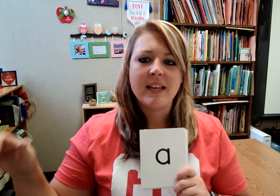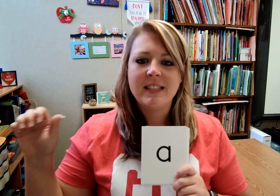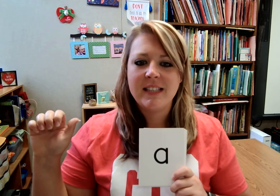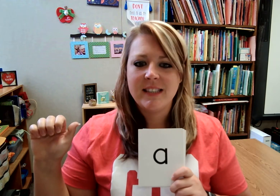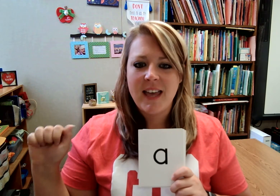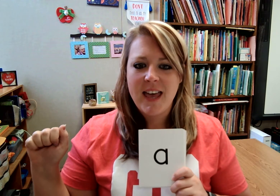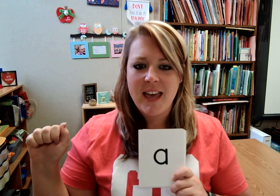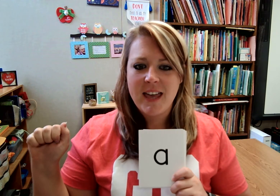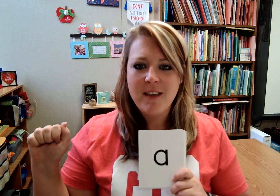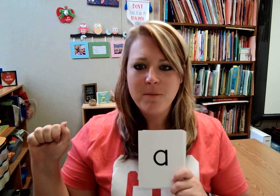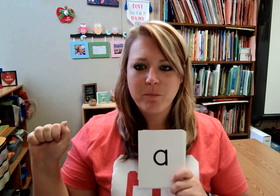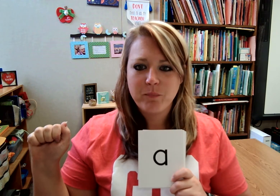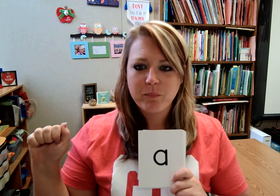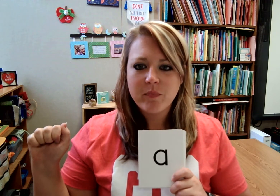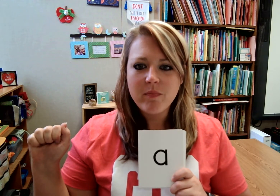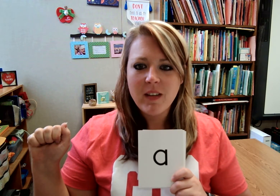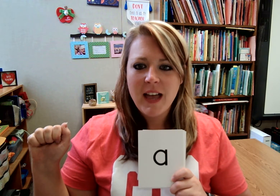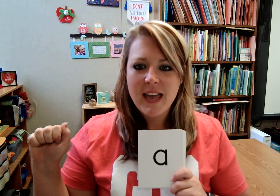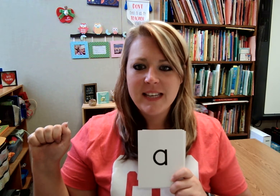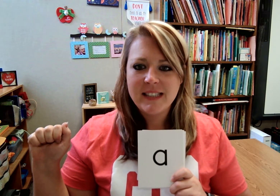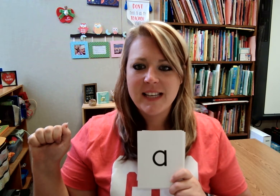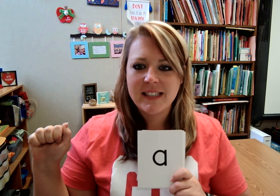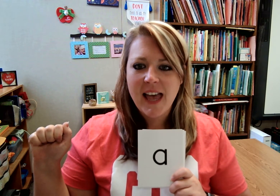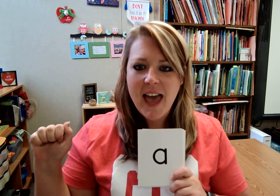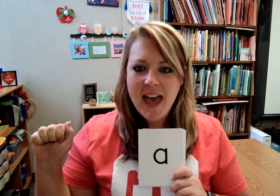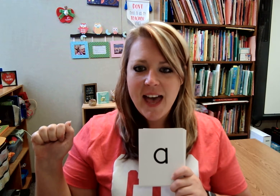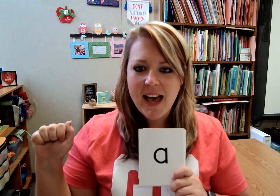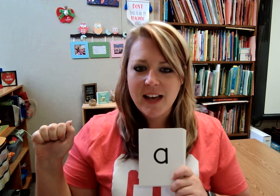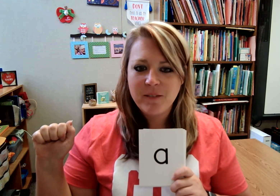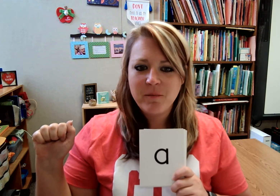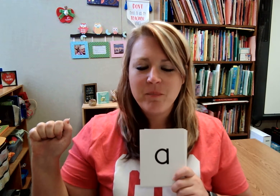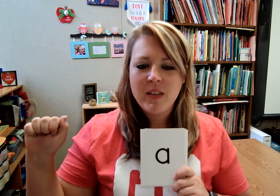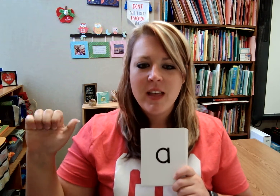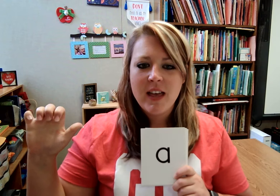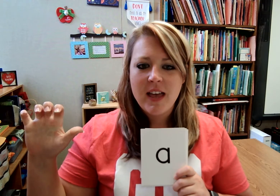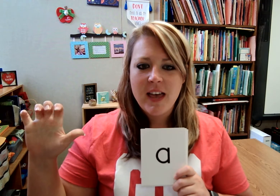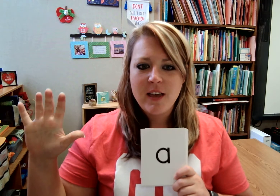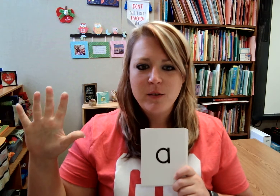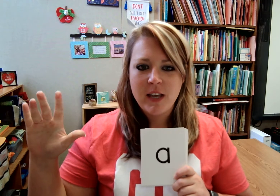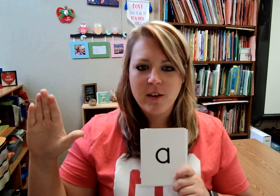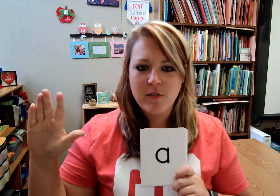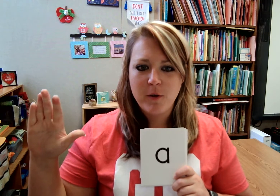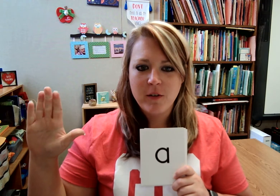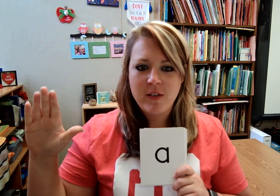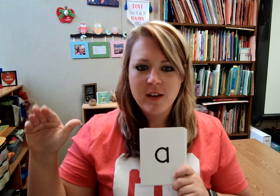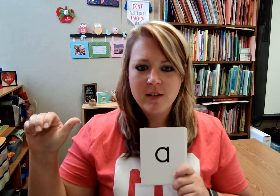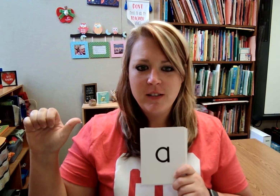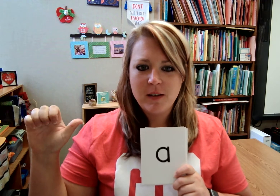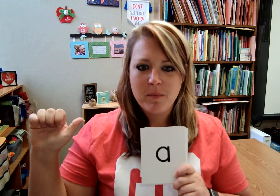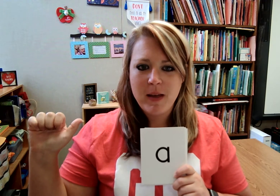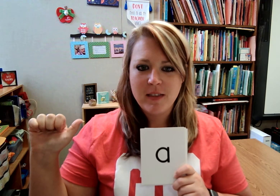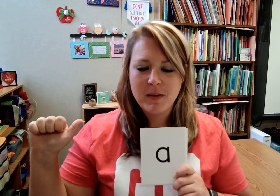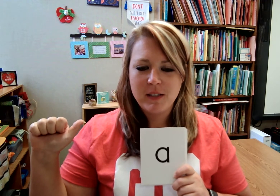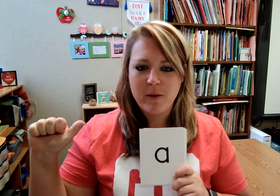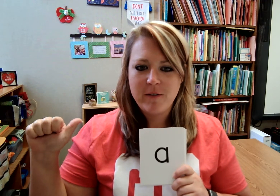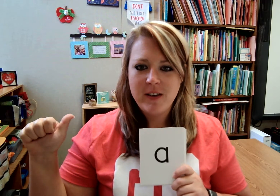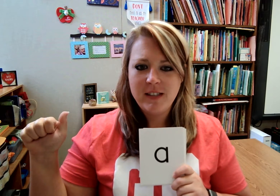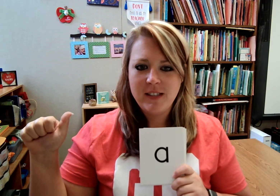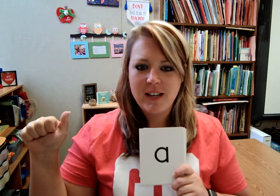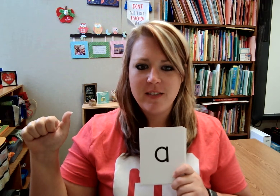Next is A. A says ah. A, you take your 4 fingers, make them into a fist, and then